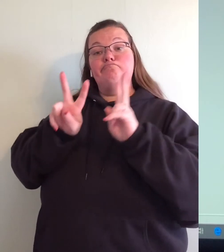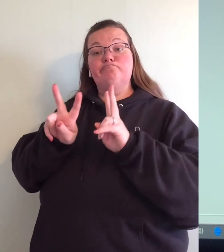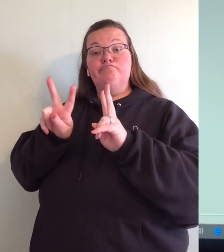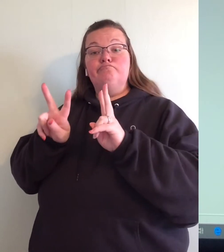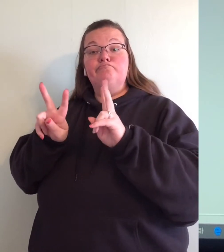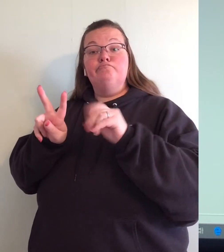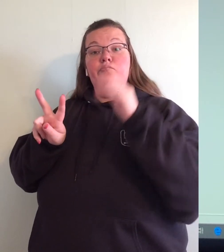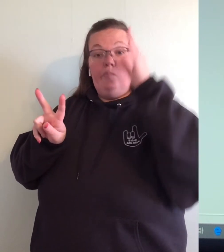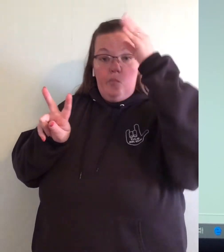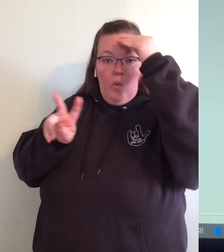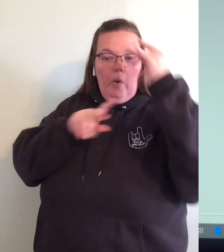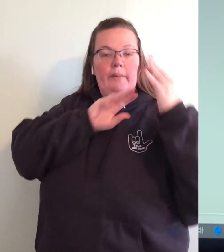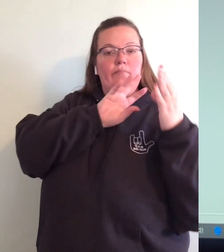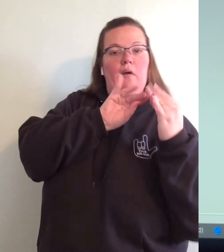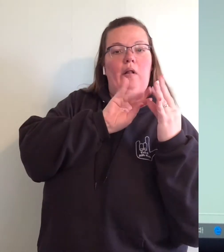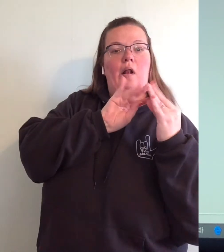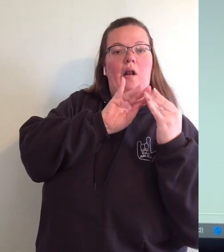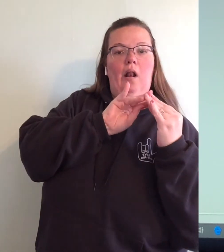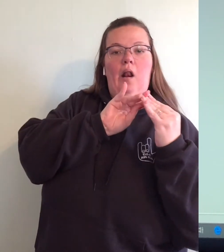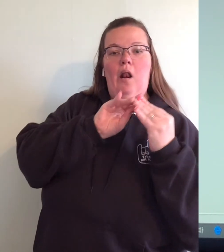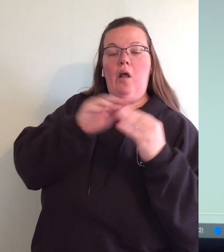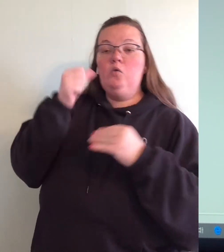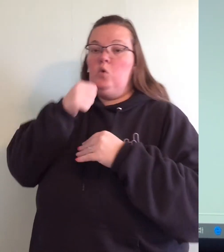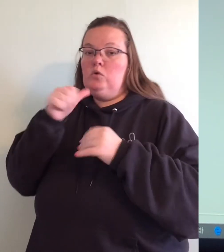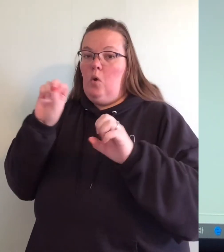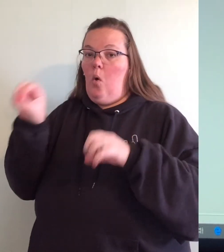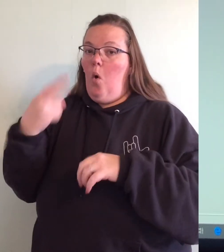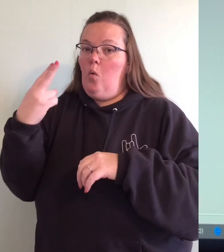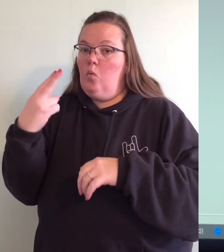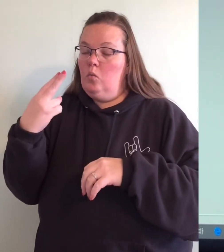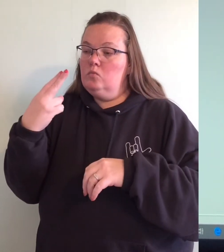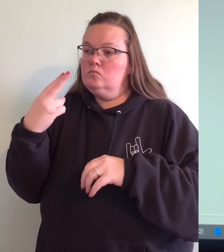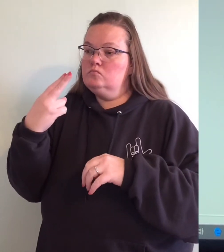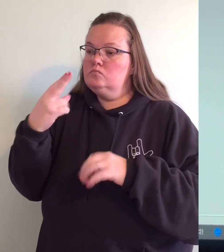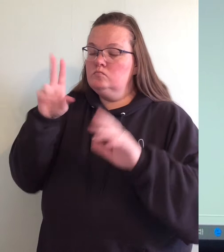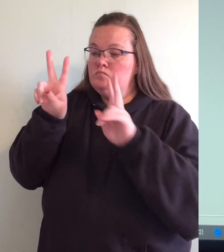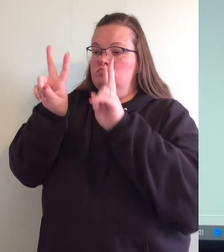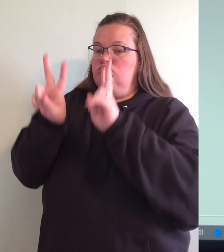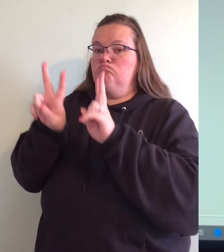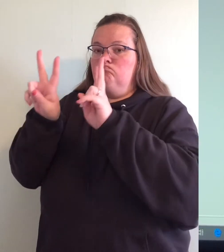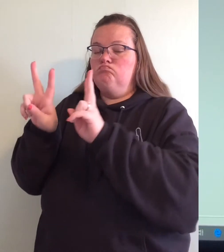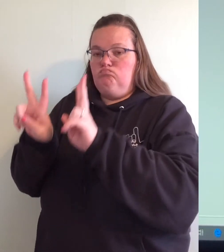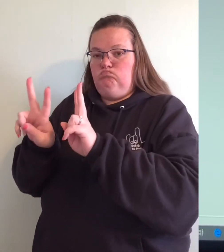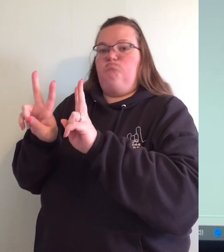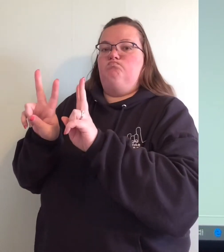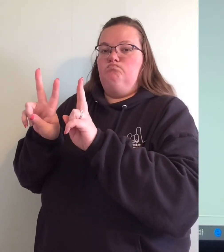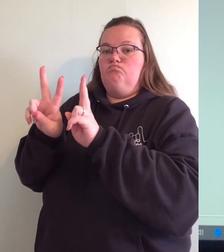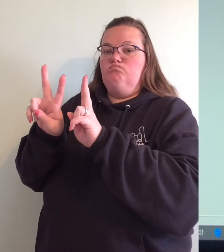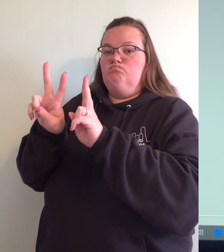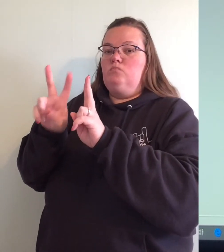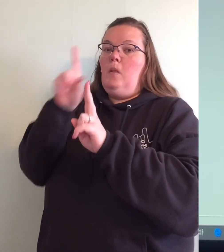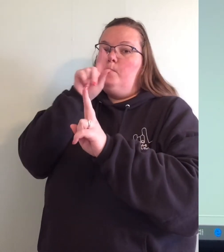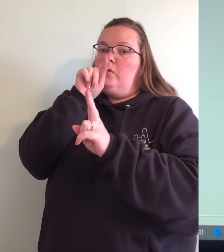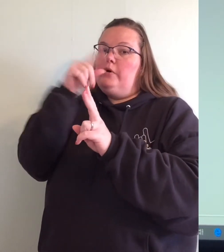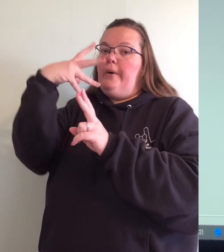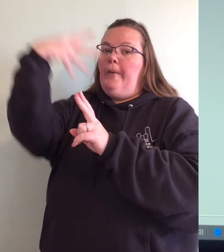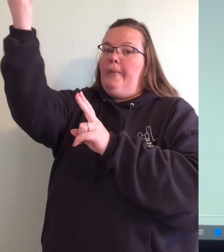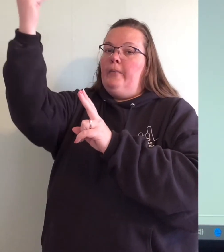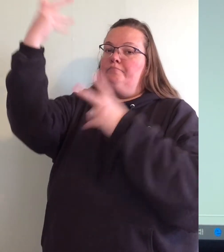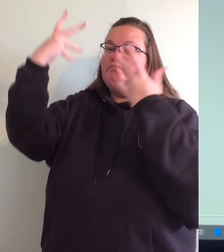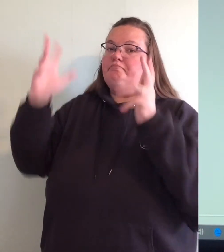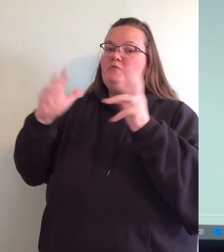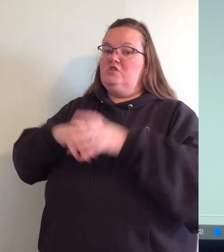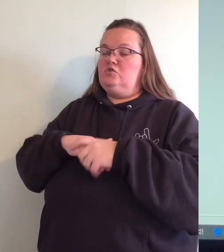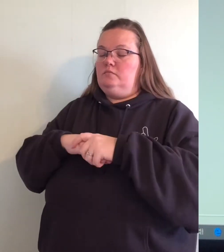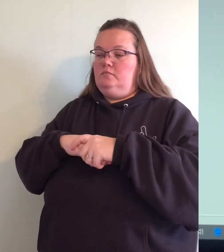the girls suddenly shouted, "Oh!" and stopped. "The robin!" cried Lucy. "The robin! It's flown away." And so it had,